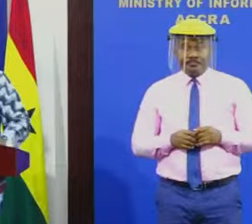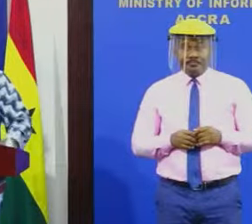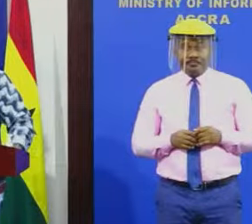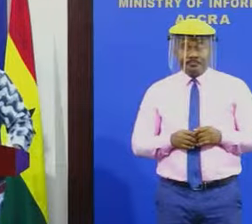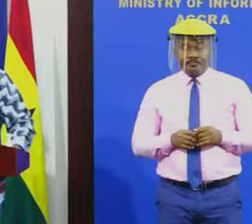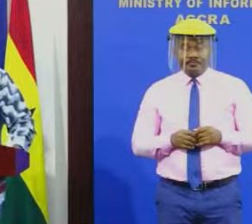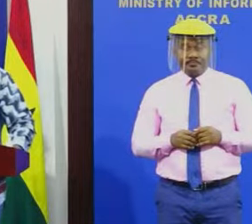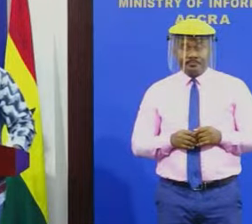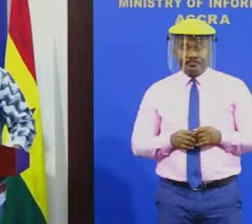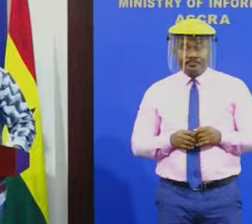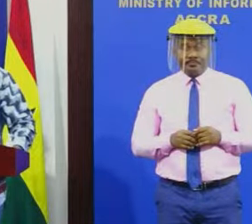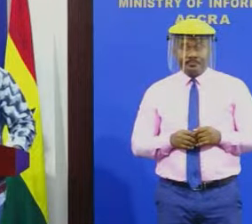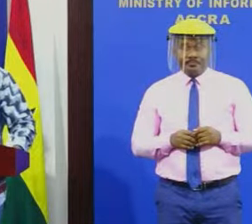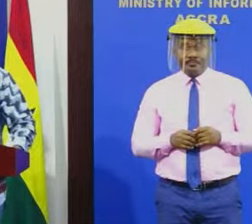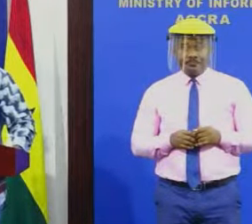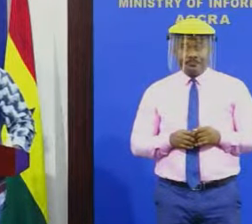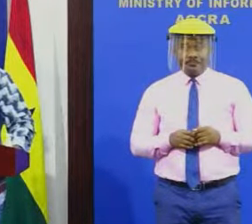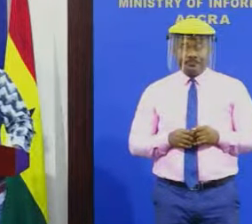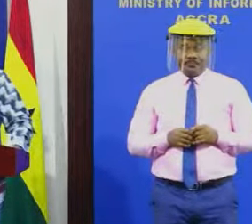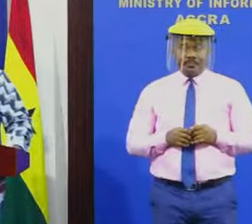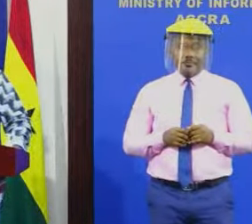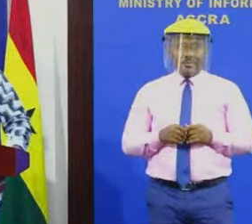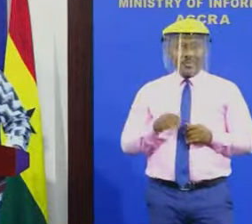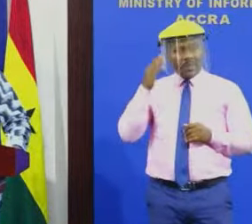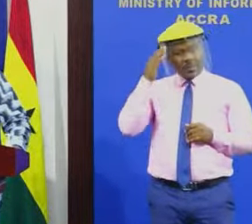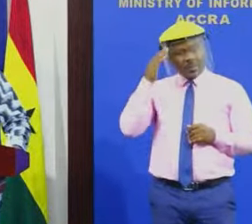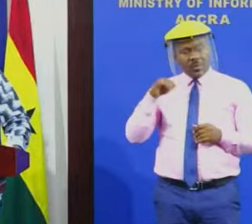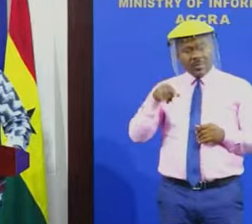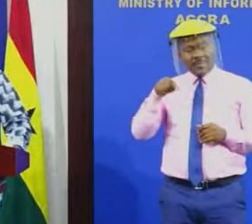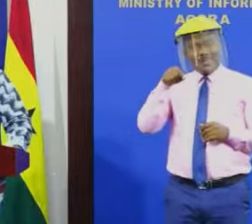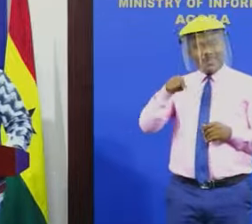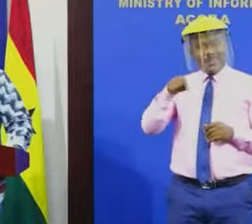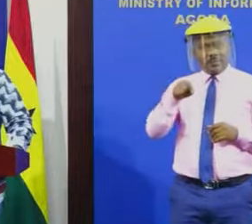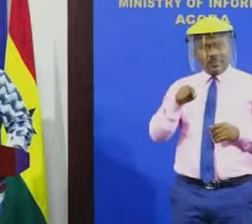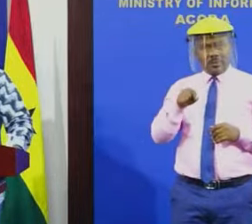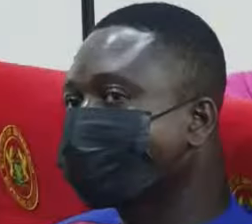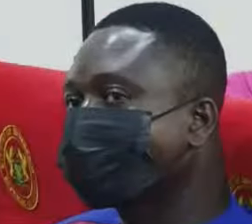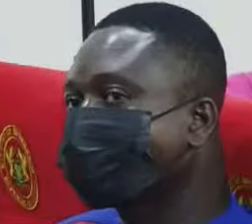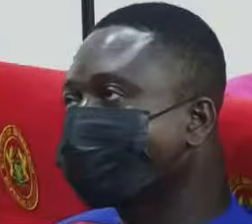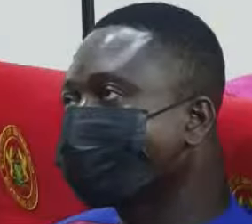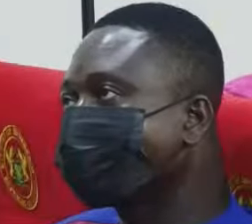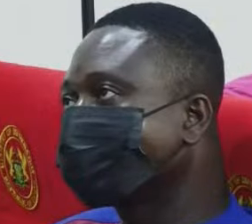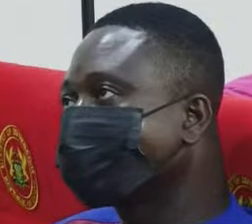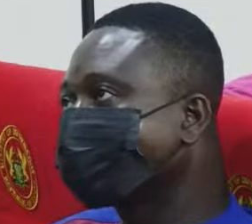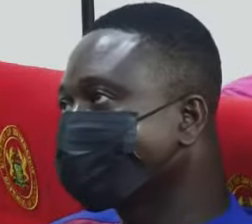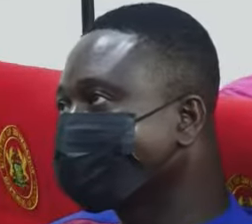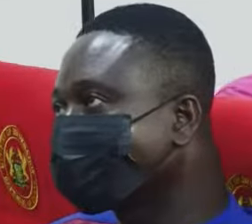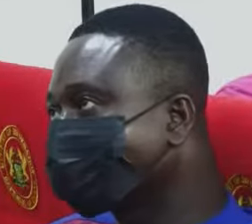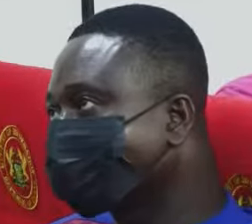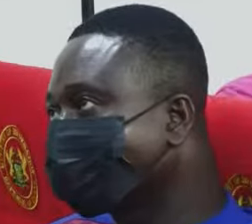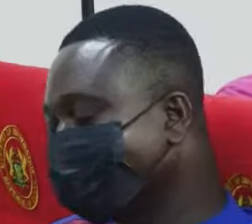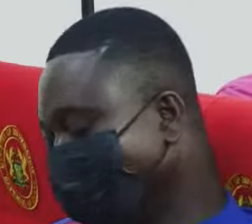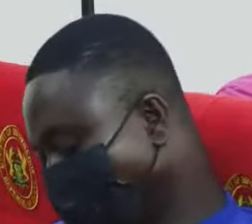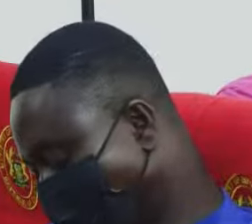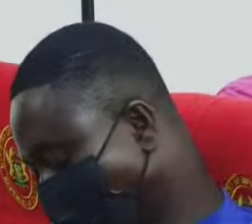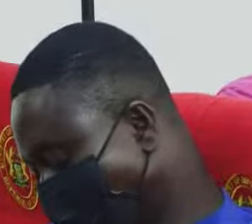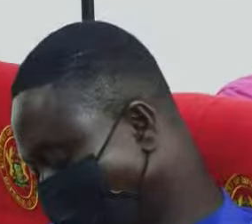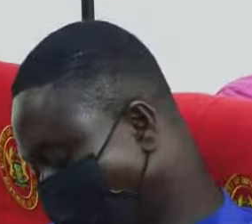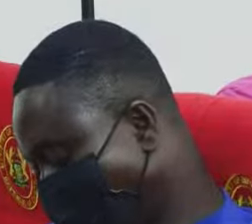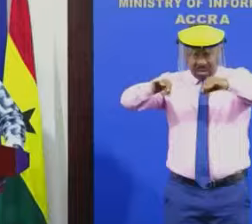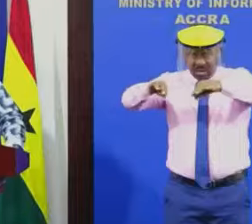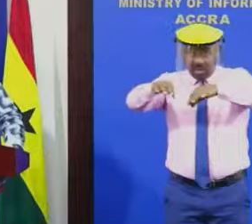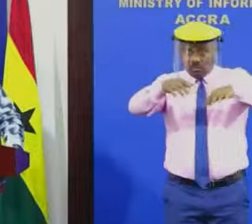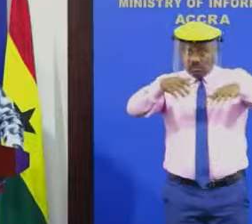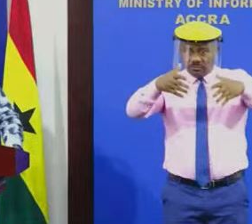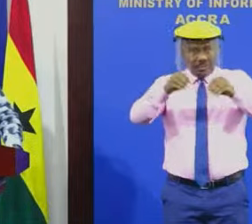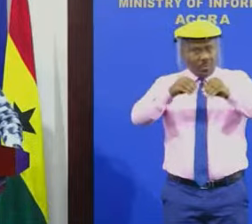skimmers. The amount of plastic litter in the marine environment is rapidly increasing